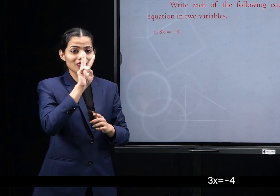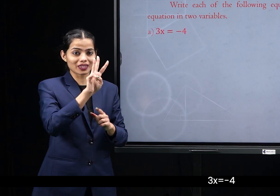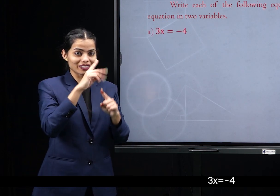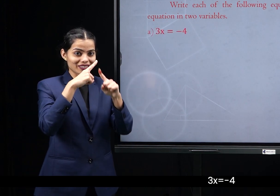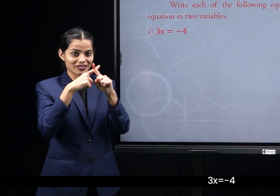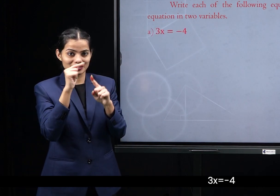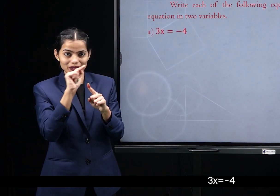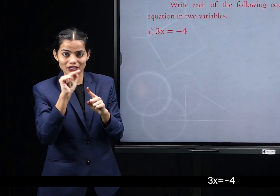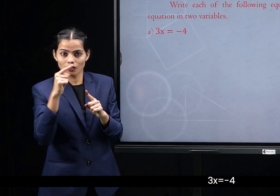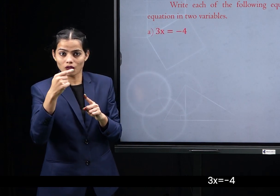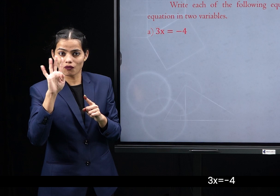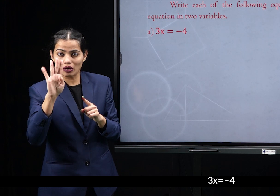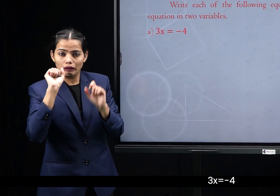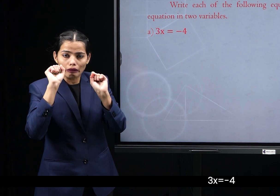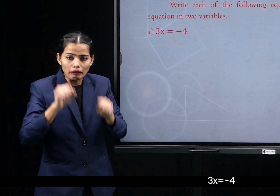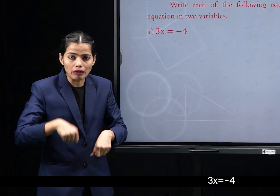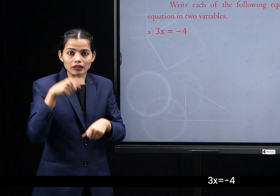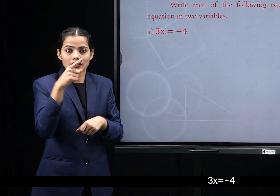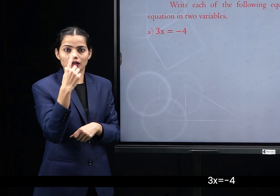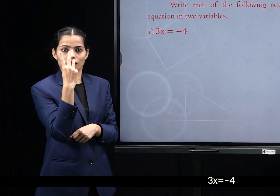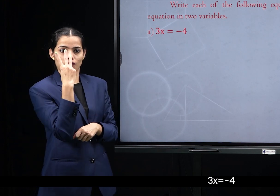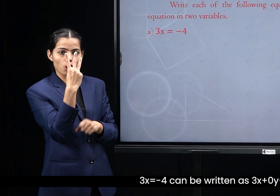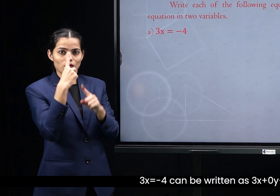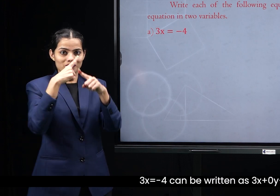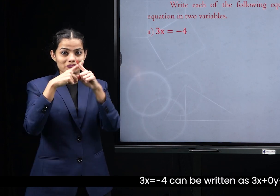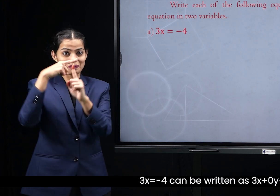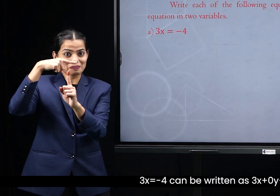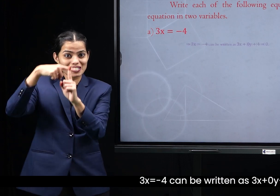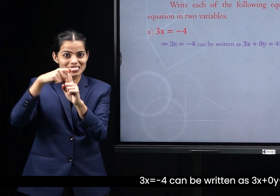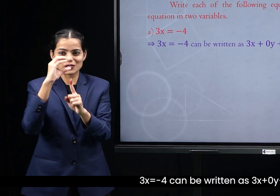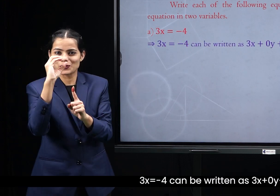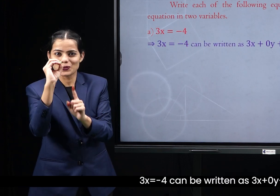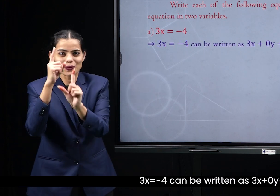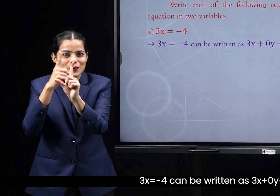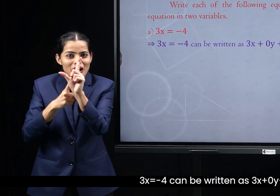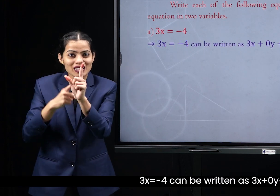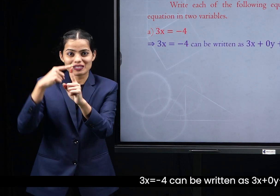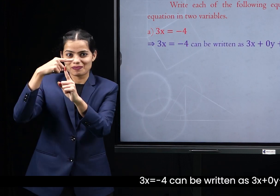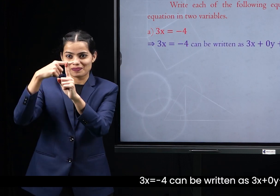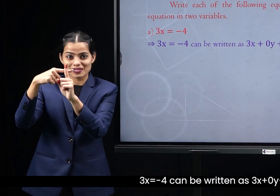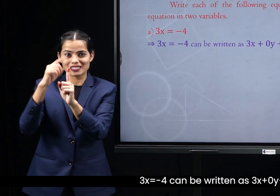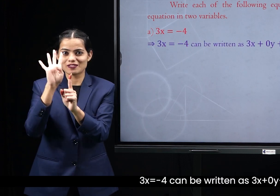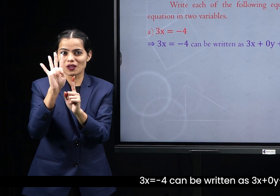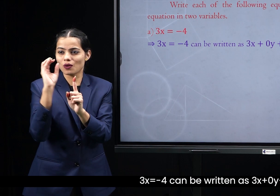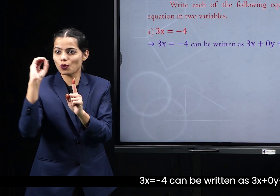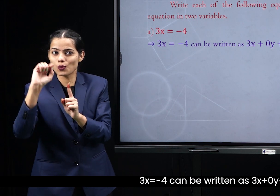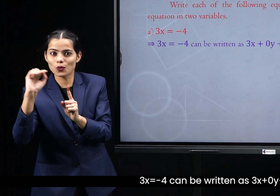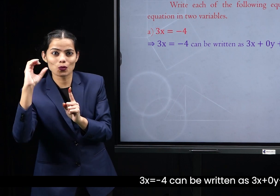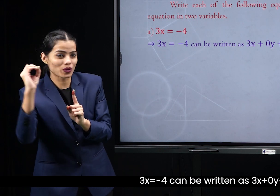3x is equal to 3x 4. 3x is equal to minus 4 can be written as 3x plus